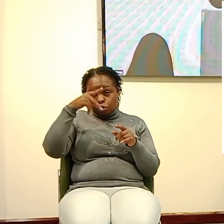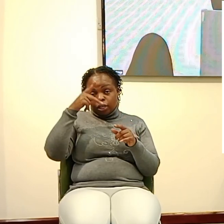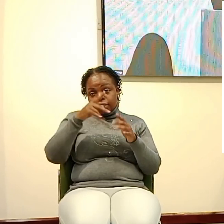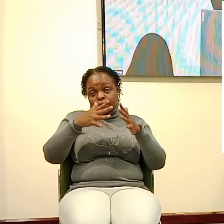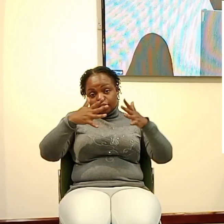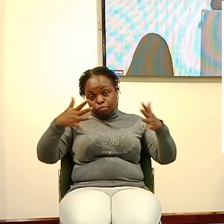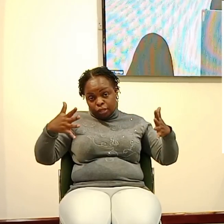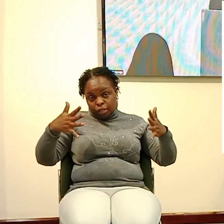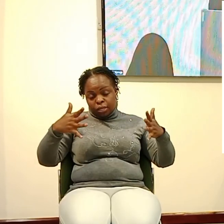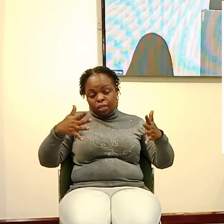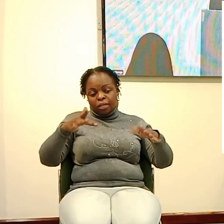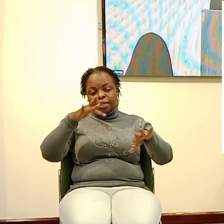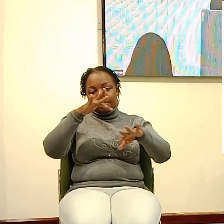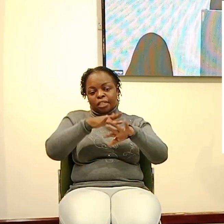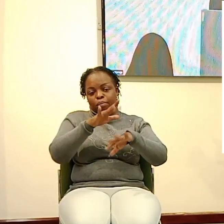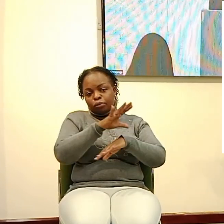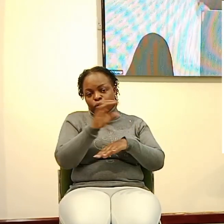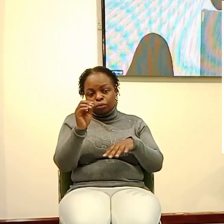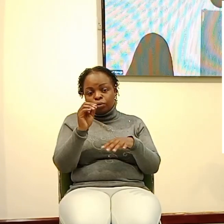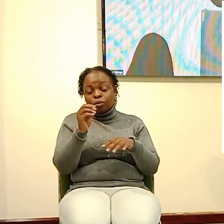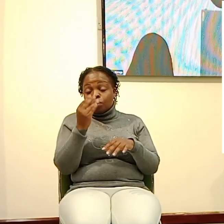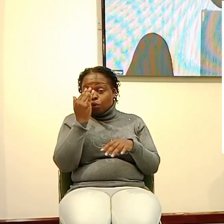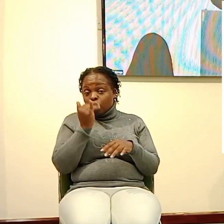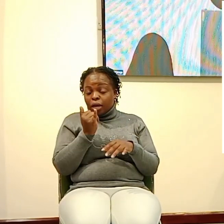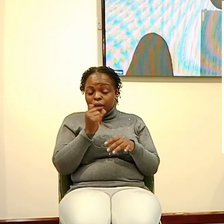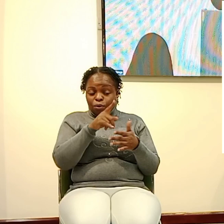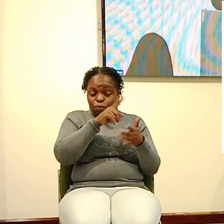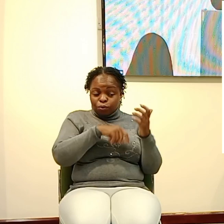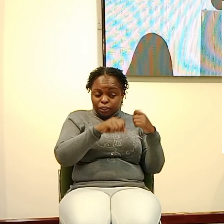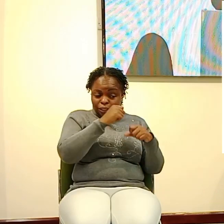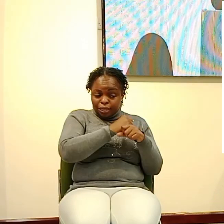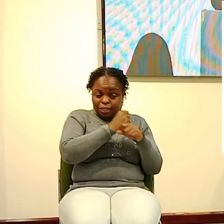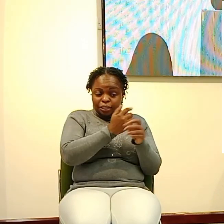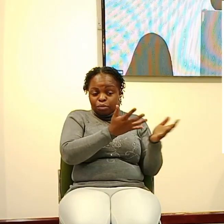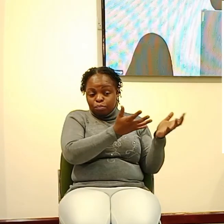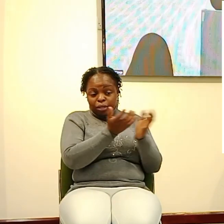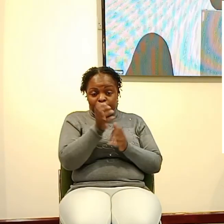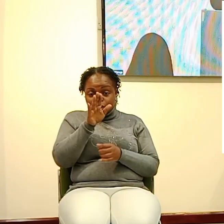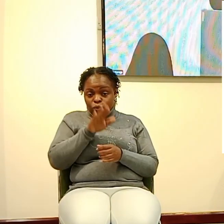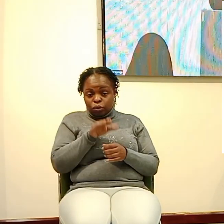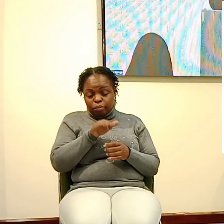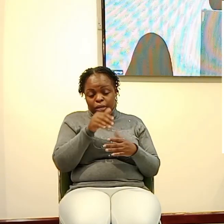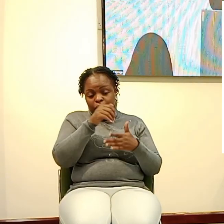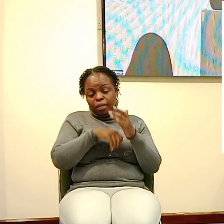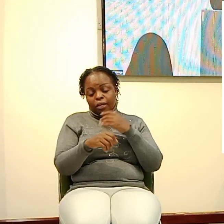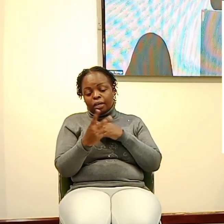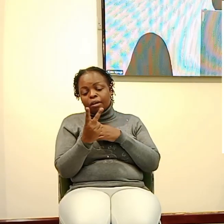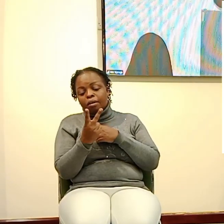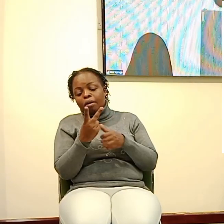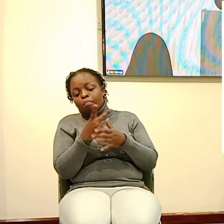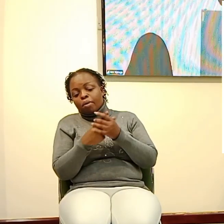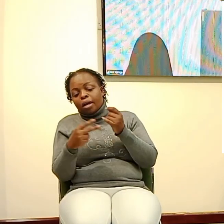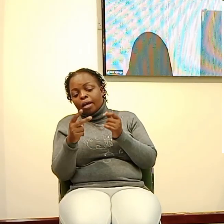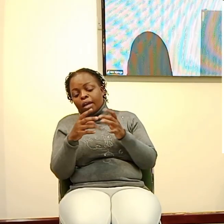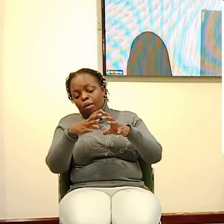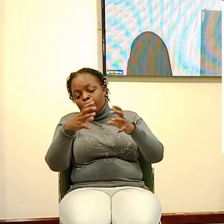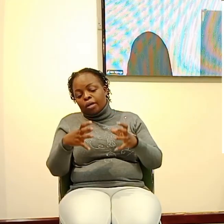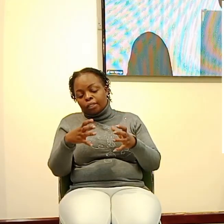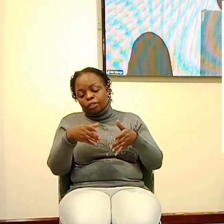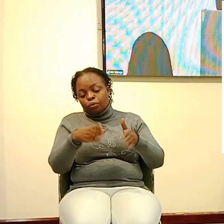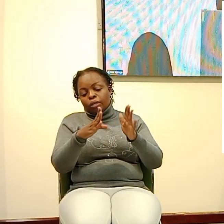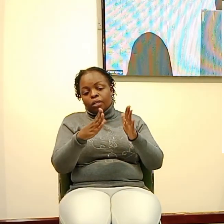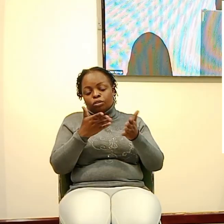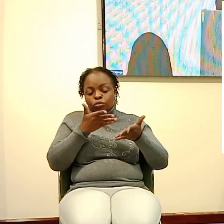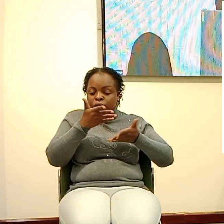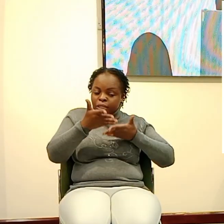and untapped, okay? Because what it does, it brings women in a bipartisan way to discuss issues around